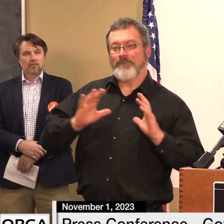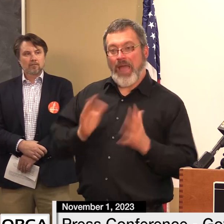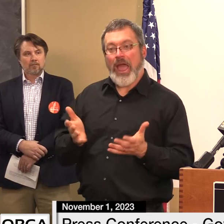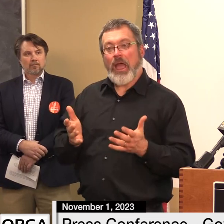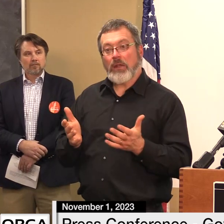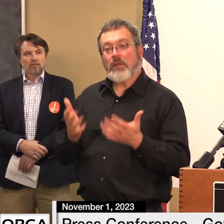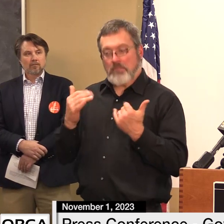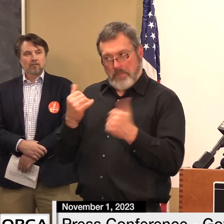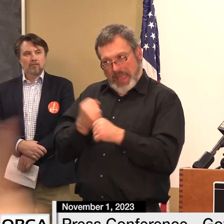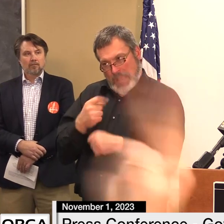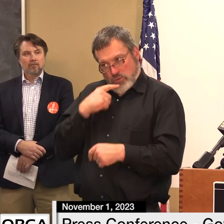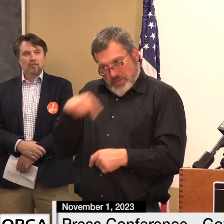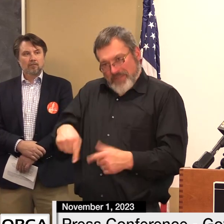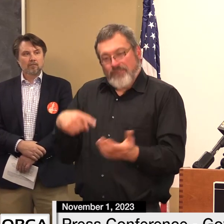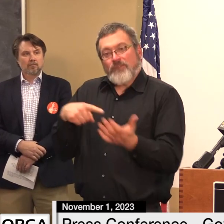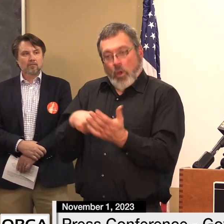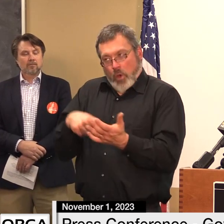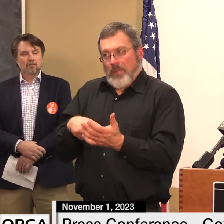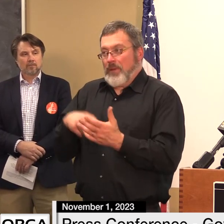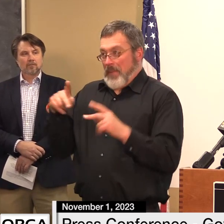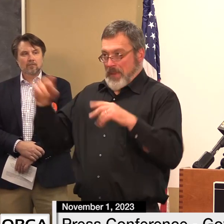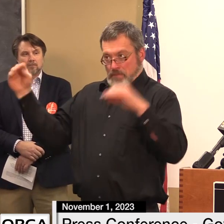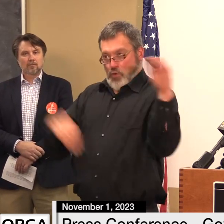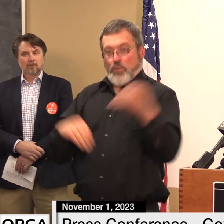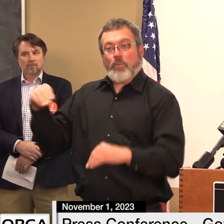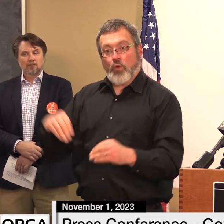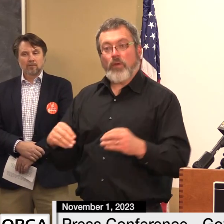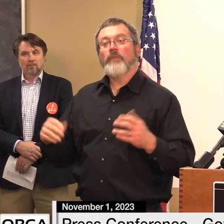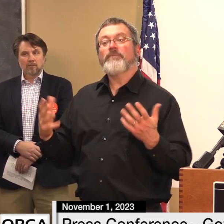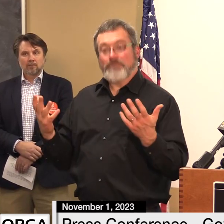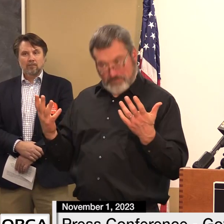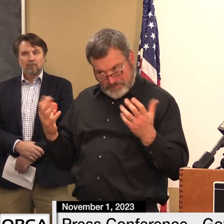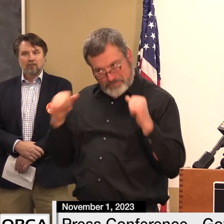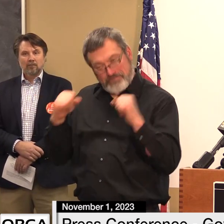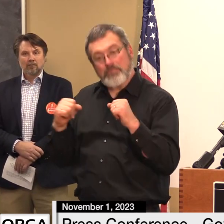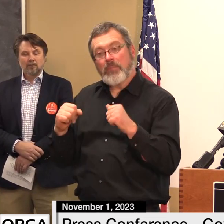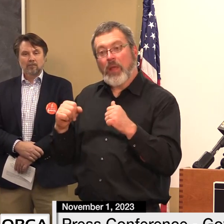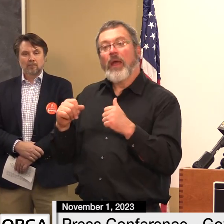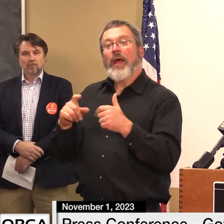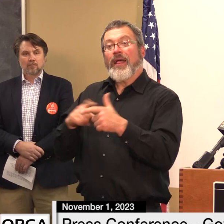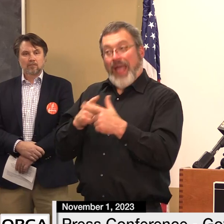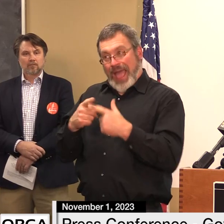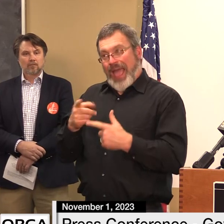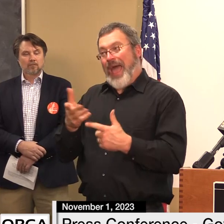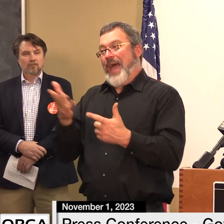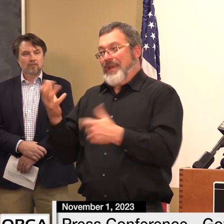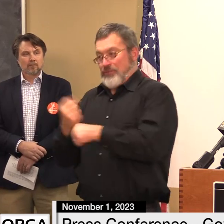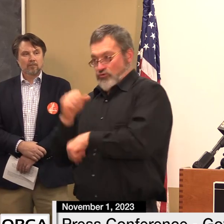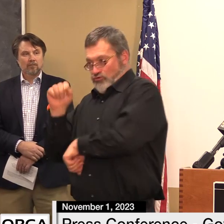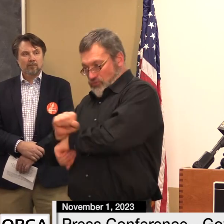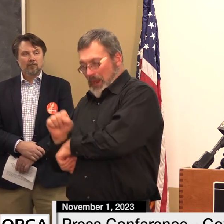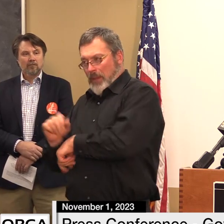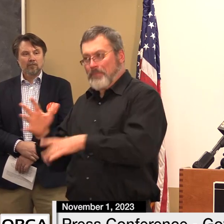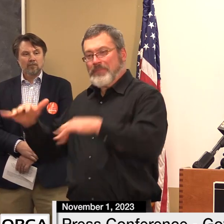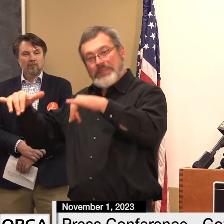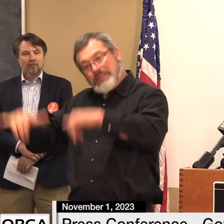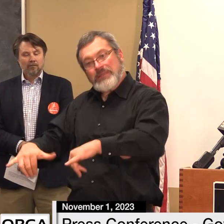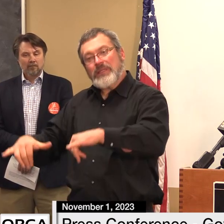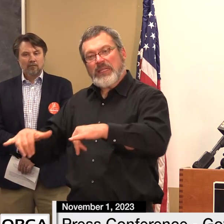affordable as well to attract more people to the state and keep them here. So we're competing with other